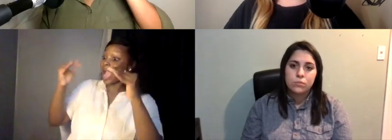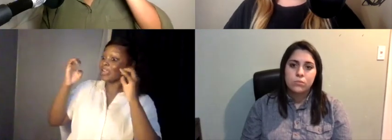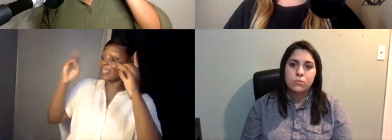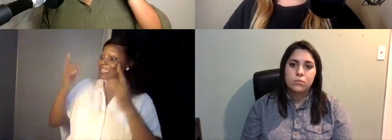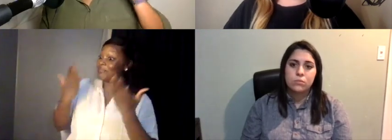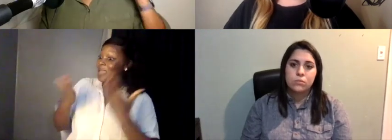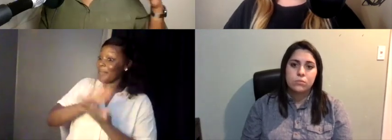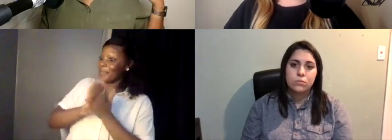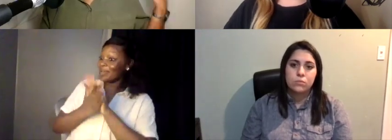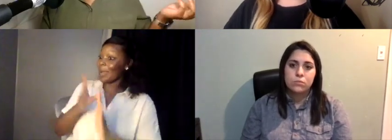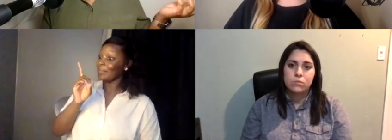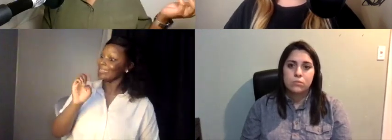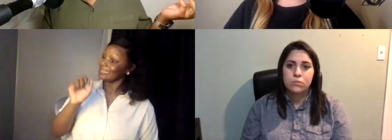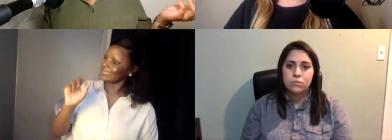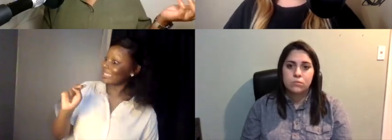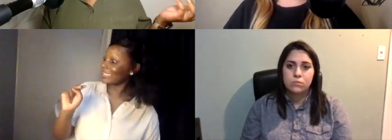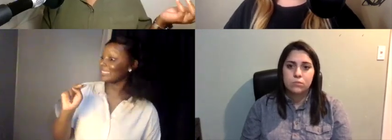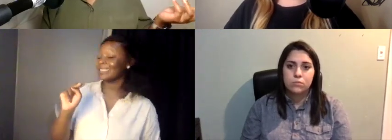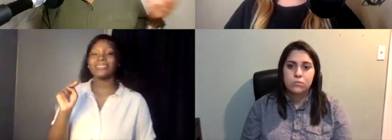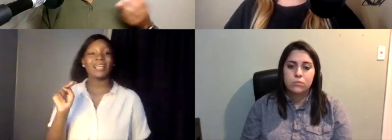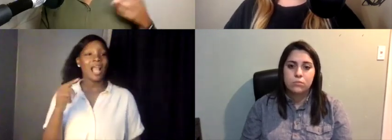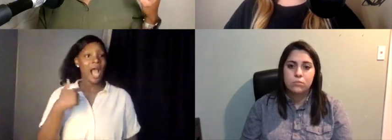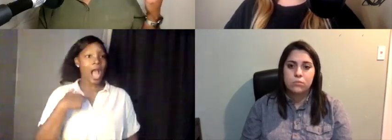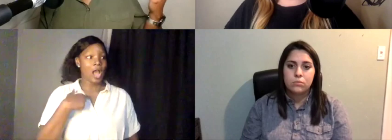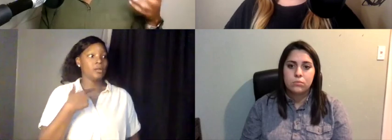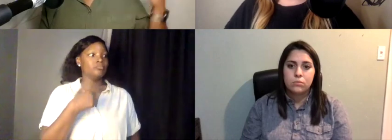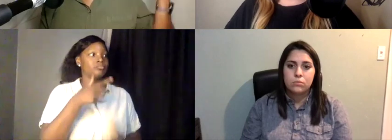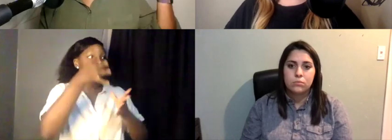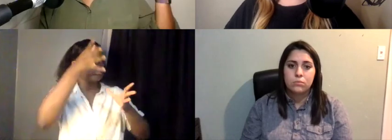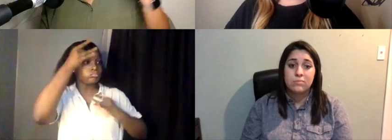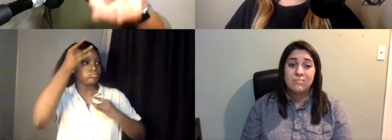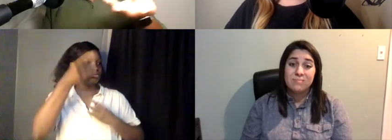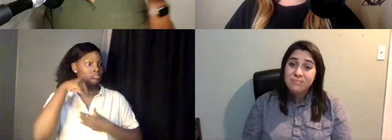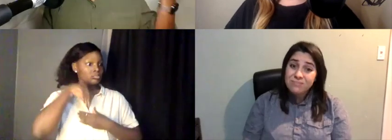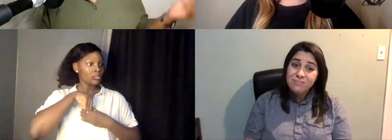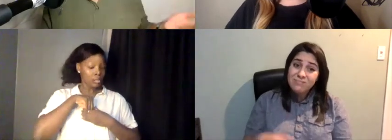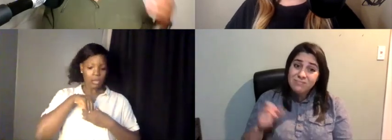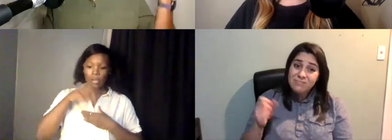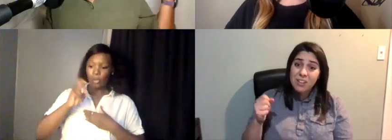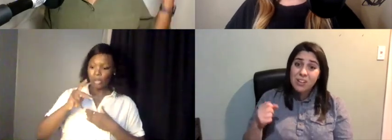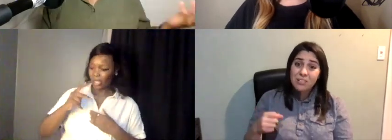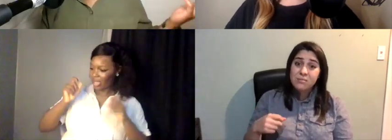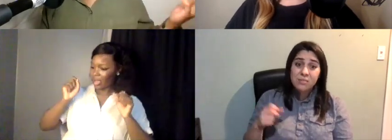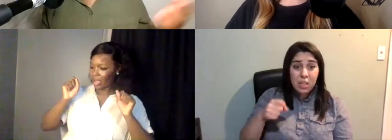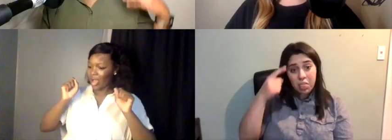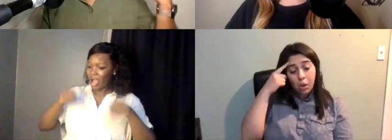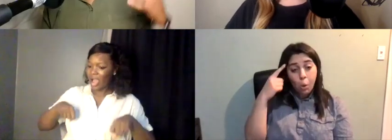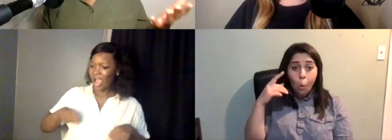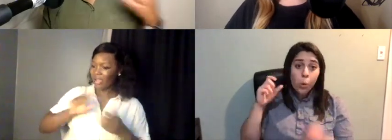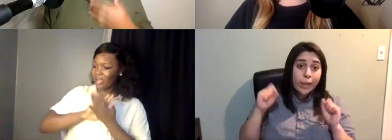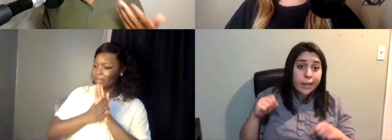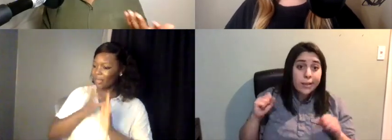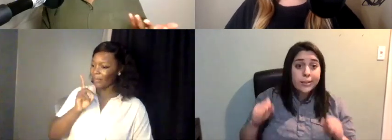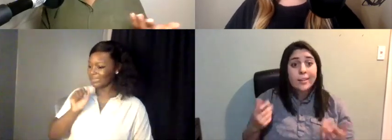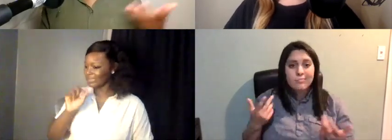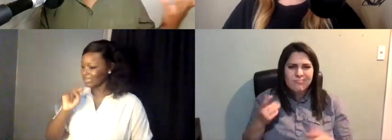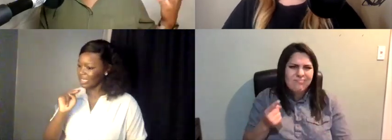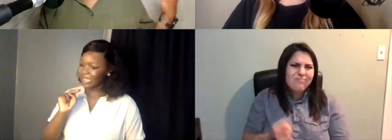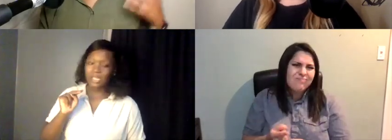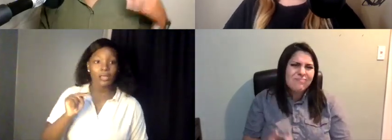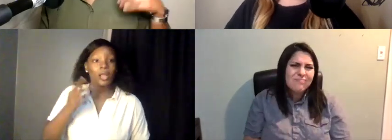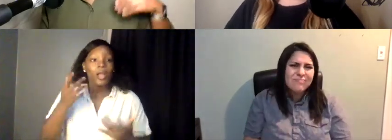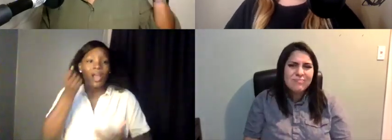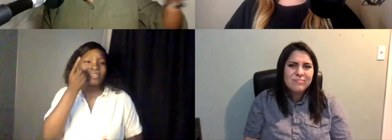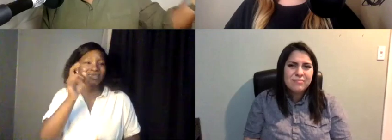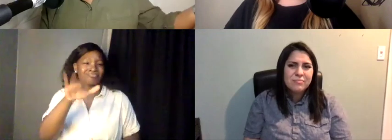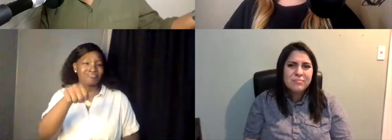And I internalized that for a long time. Like I was like, oh, like, okay. Yeah. Right. Yeah. I was like, I could be a dean. Like I could do, and I could, I'm not saying I'm